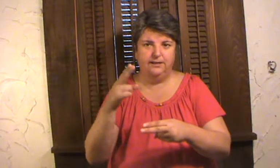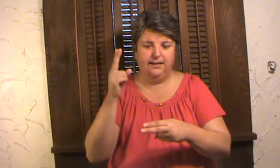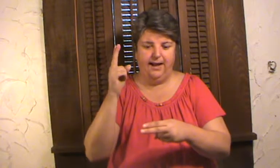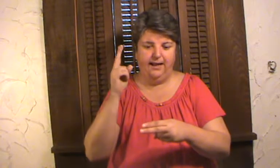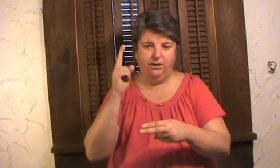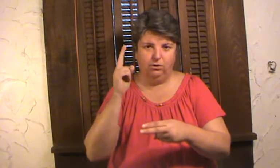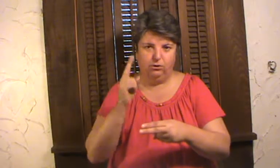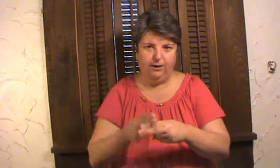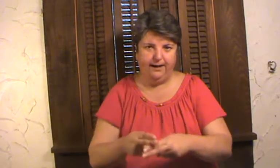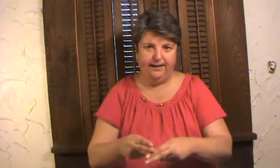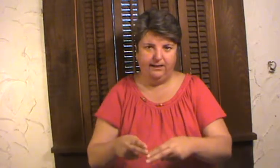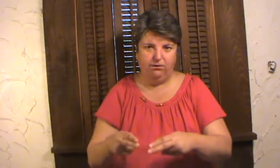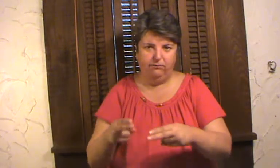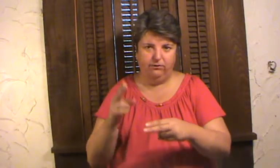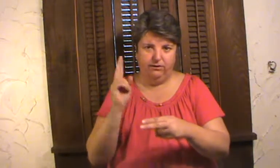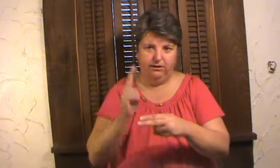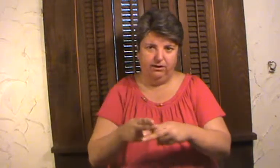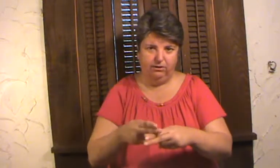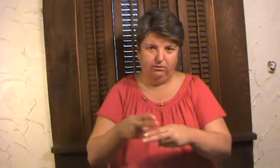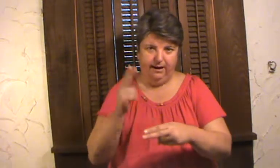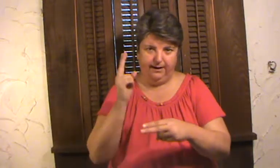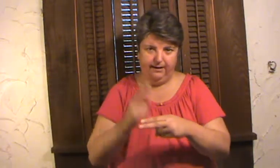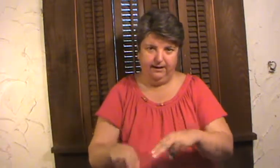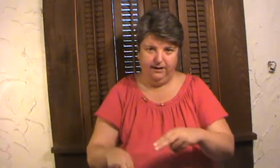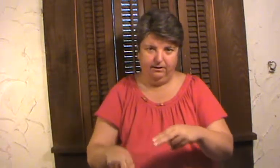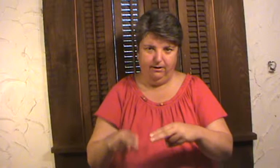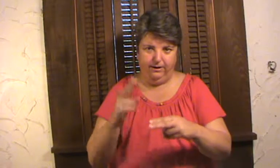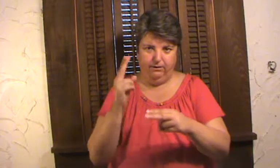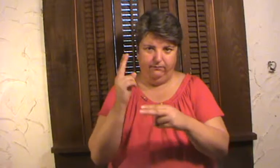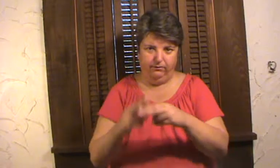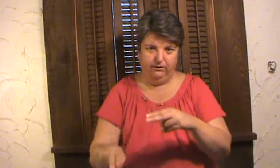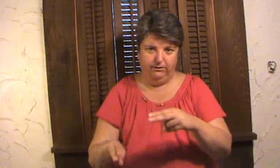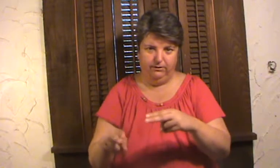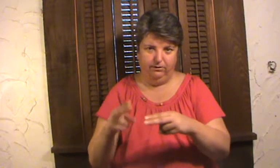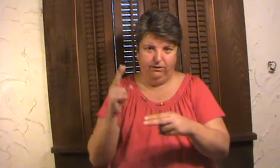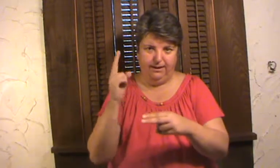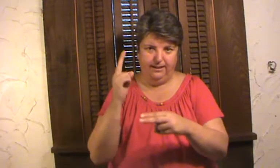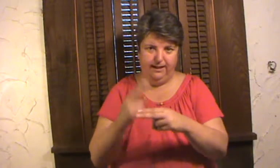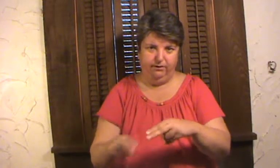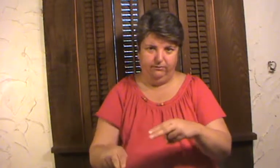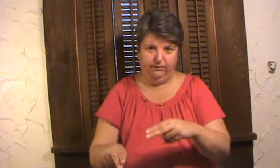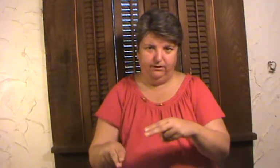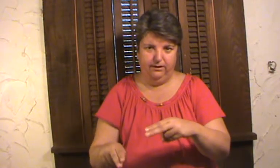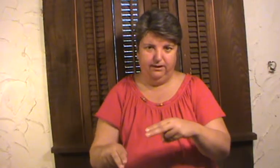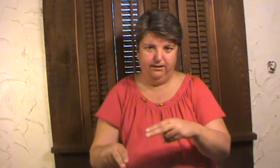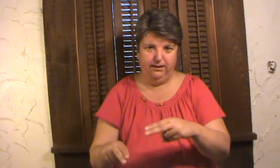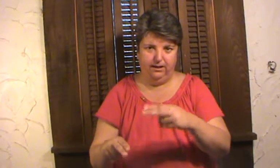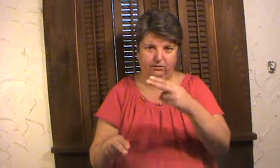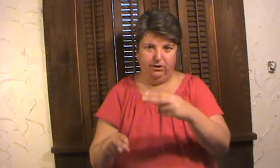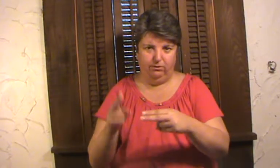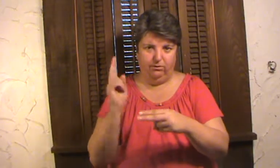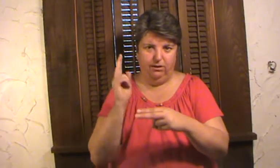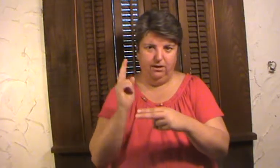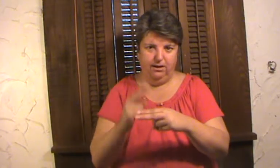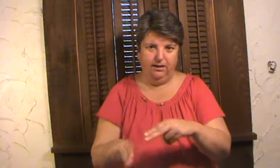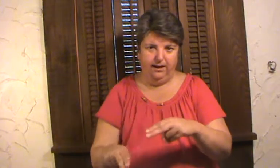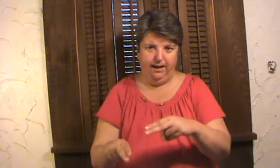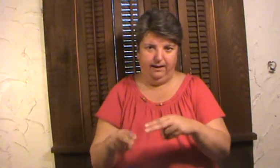an egg and you're cracking it over, crack it over. You're cracking the egg over the other U. Name,